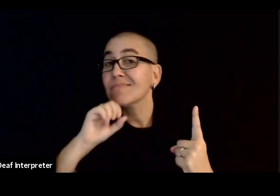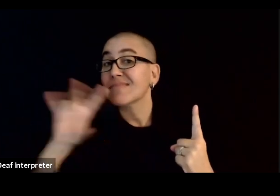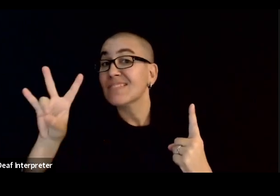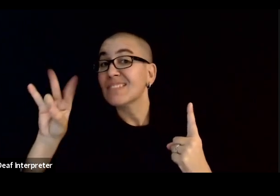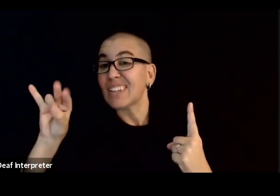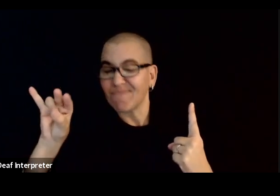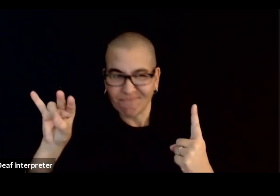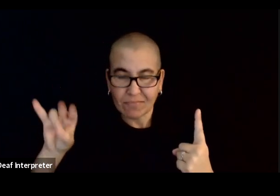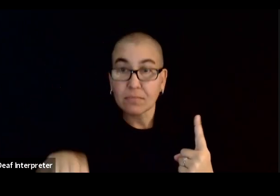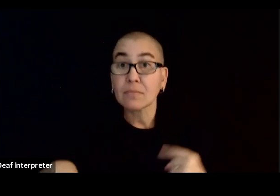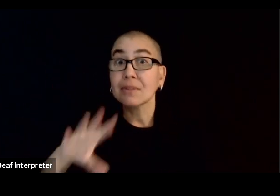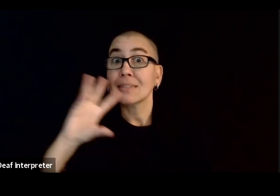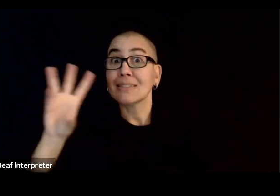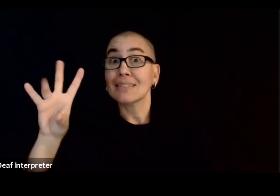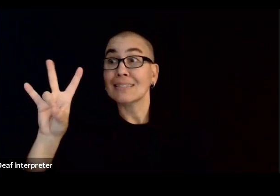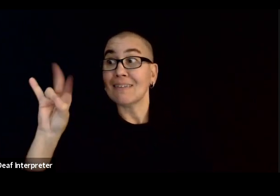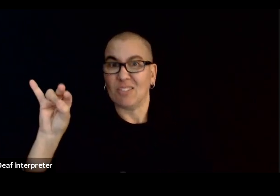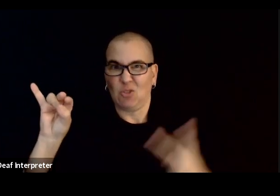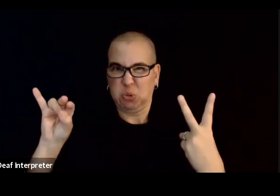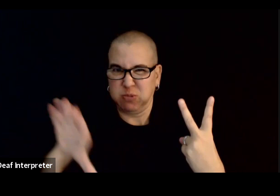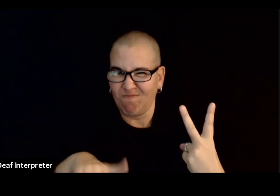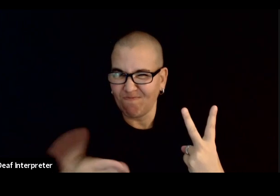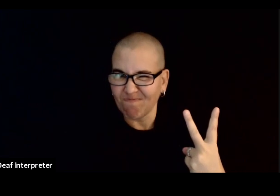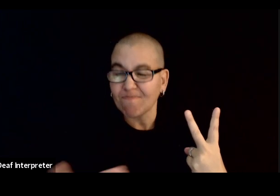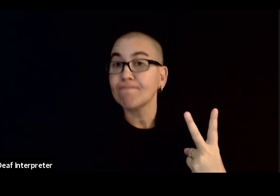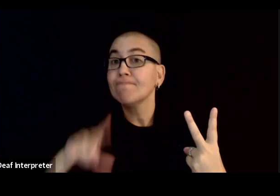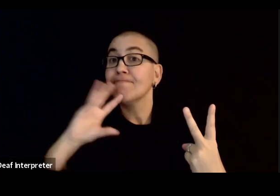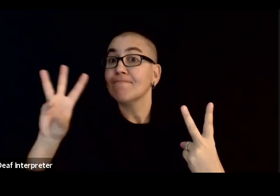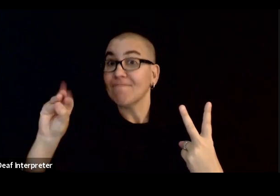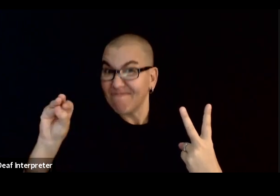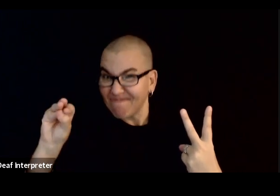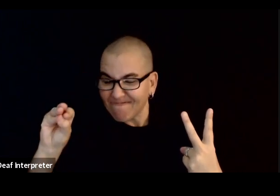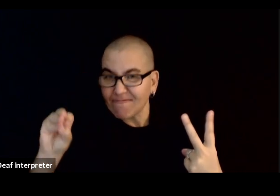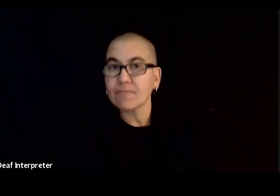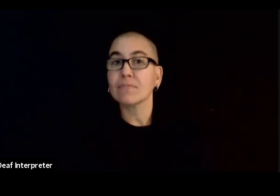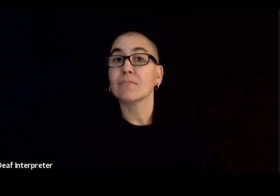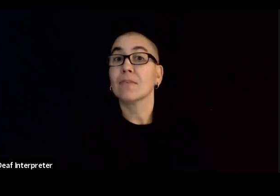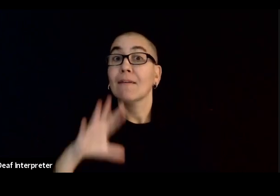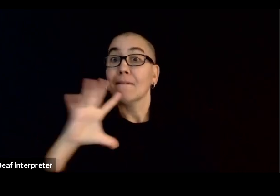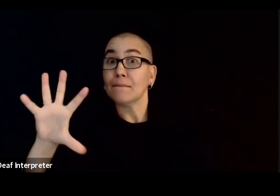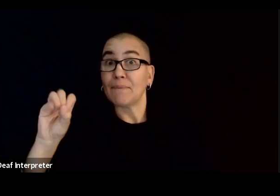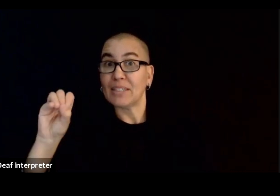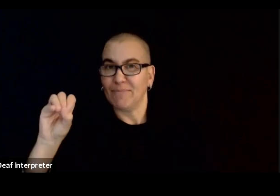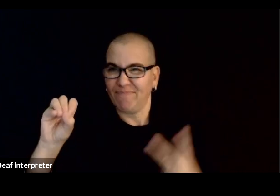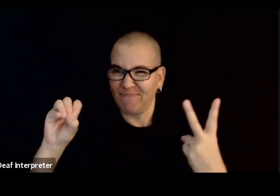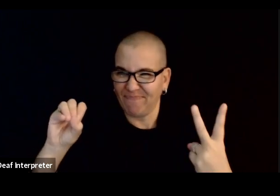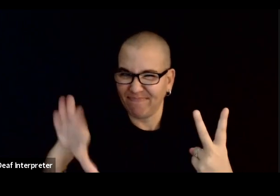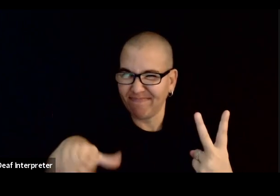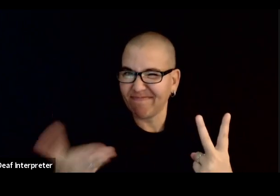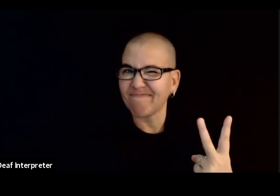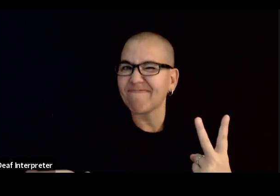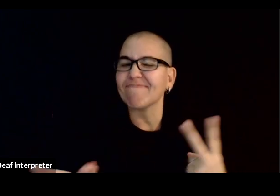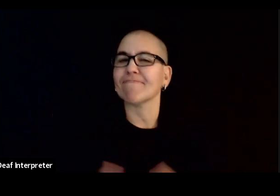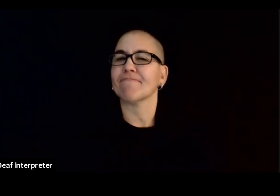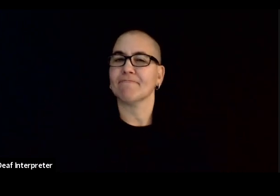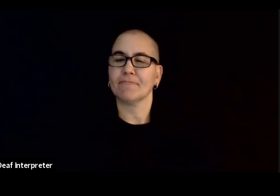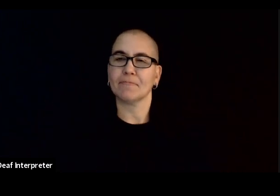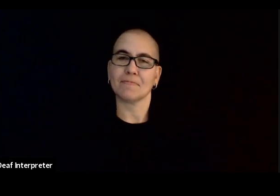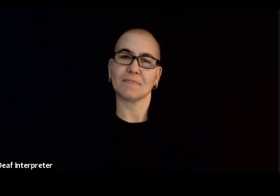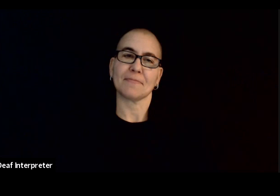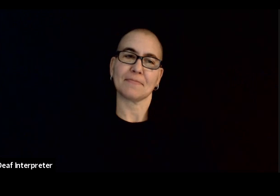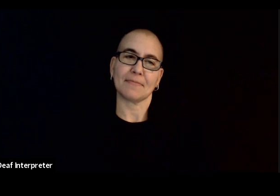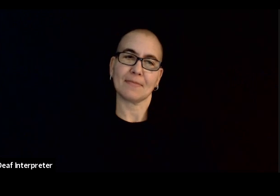50s. A total of 7,546 people have been hospitalized since the start of the pandemic, with